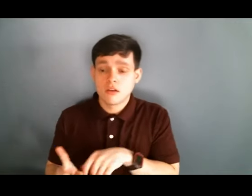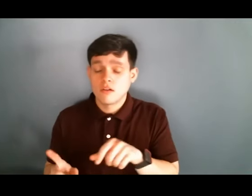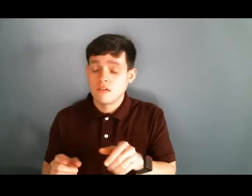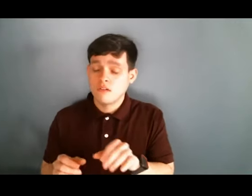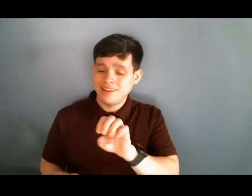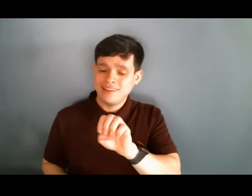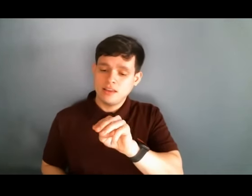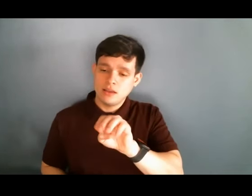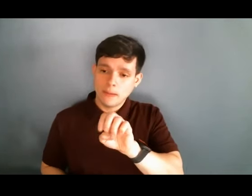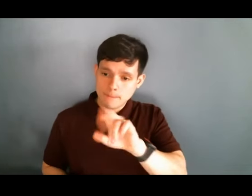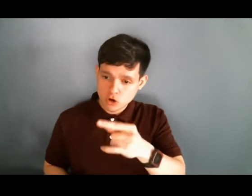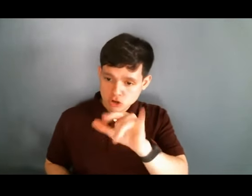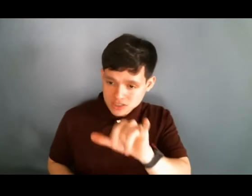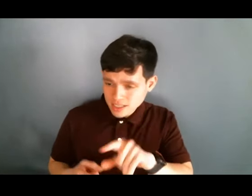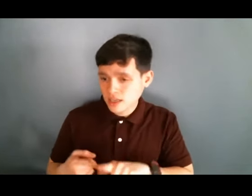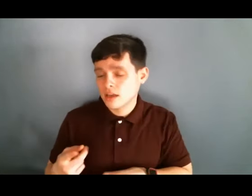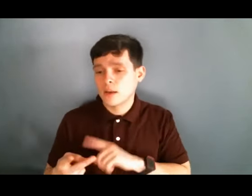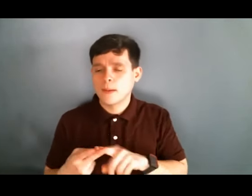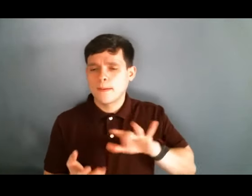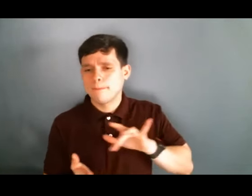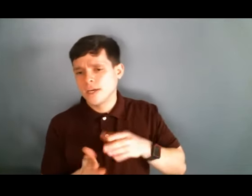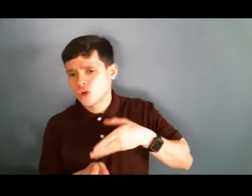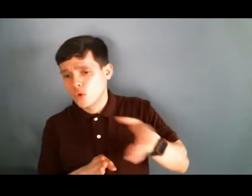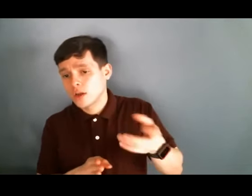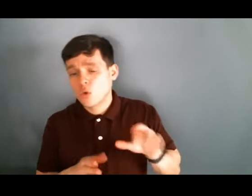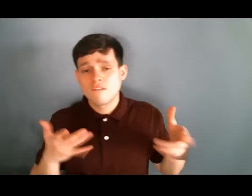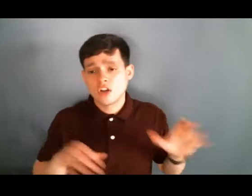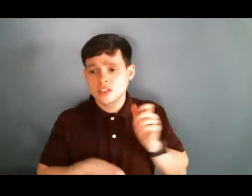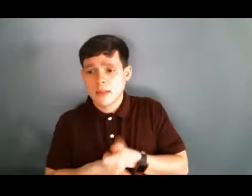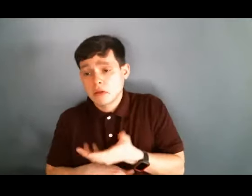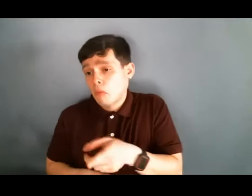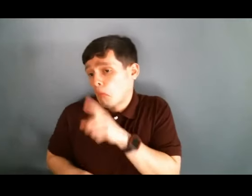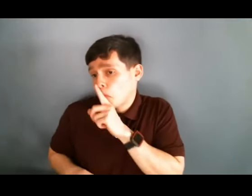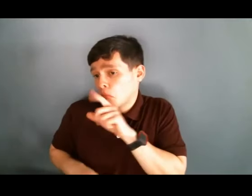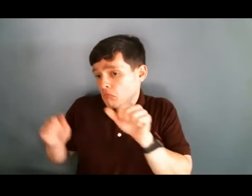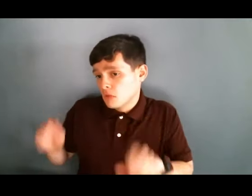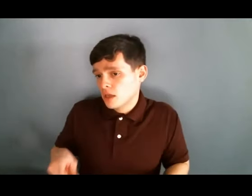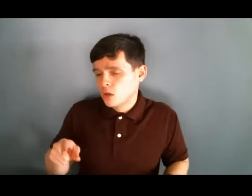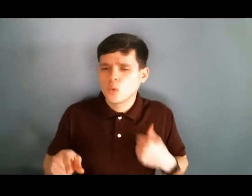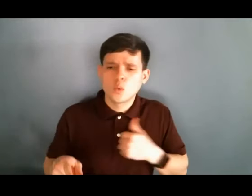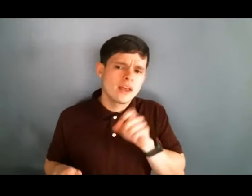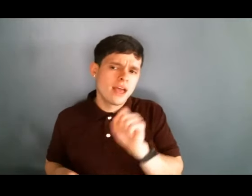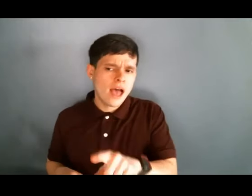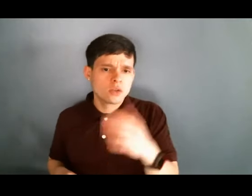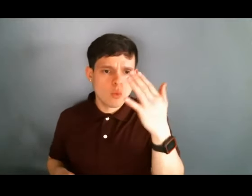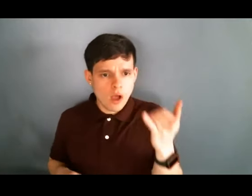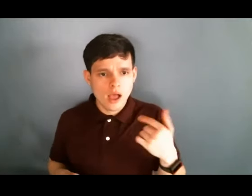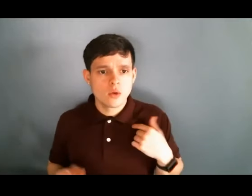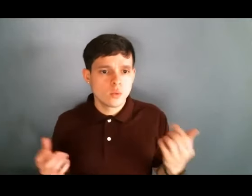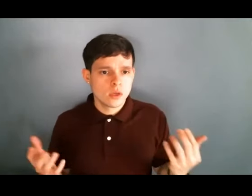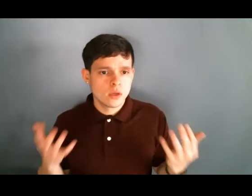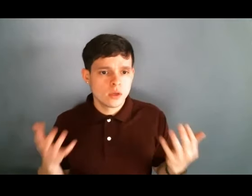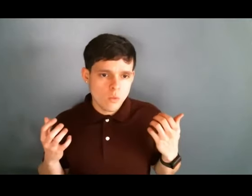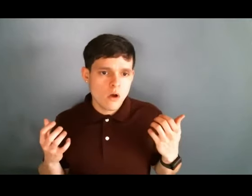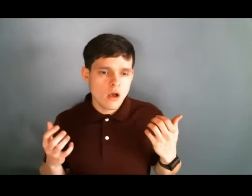emerging, mid-career, or established artist. So you can also prefer not to answer. We ask this question precisely because of